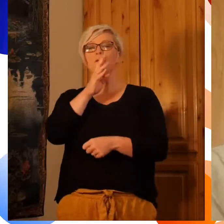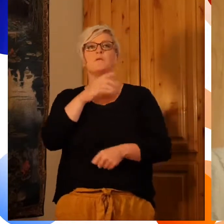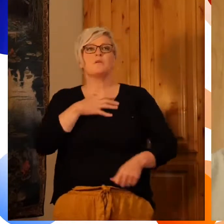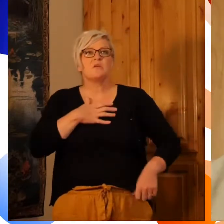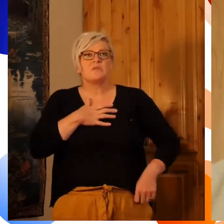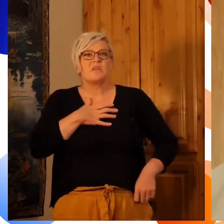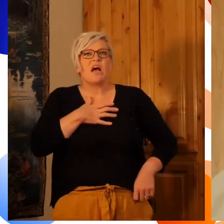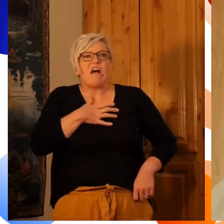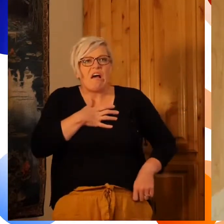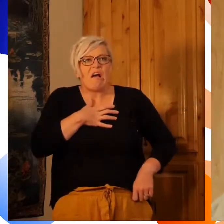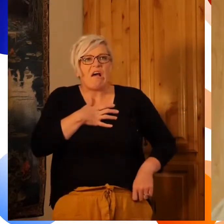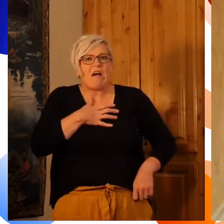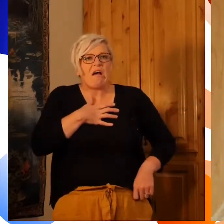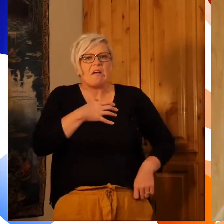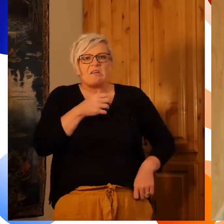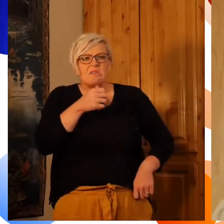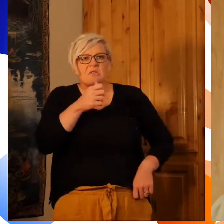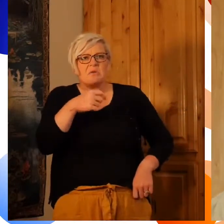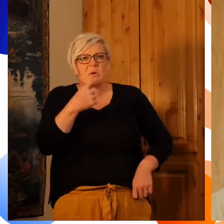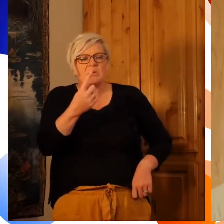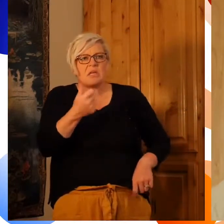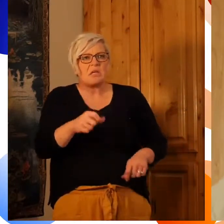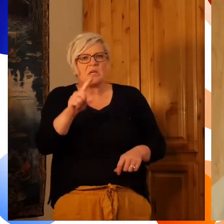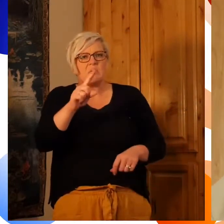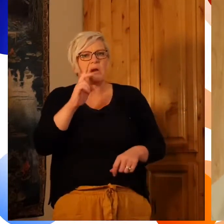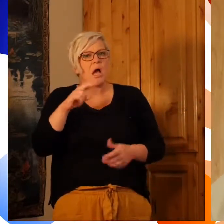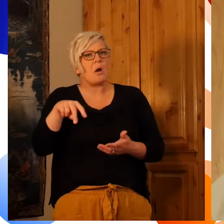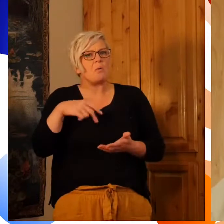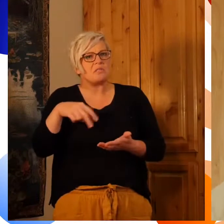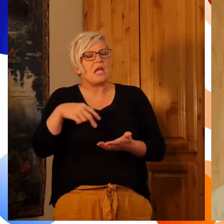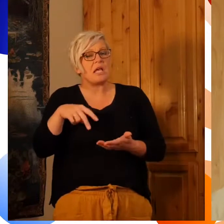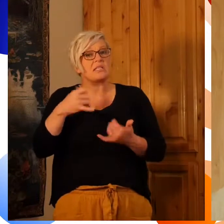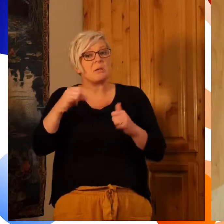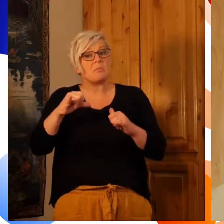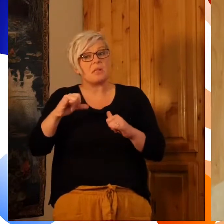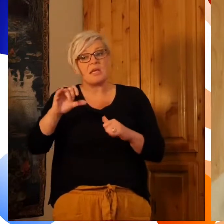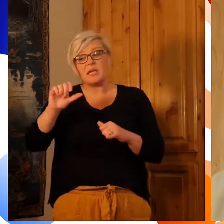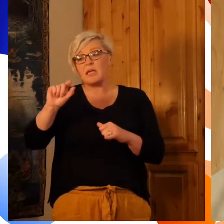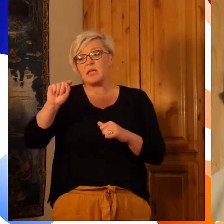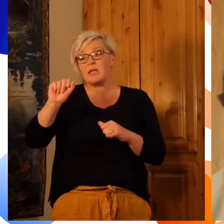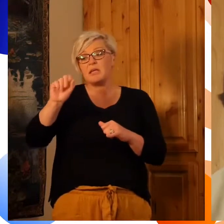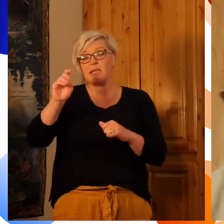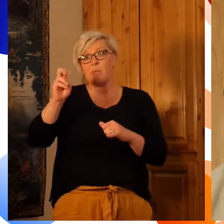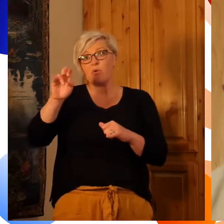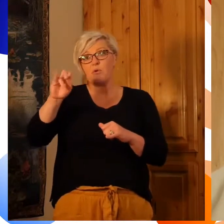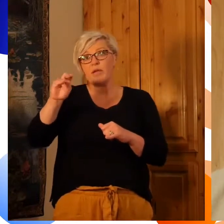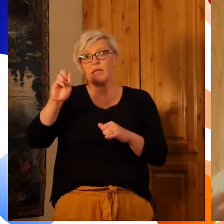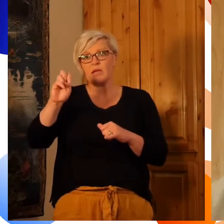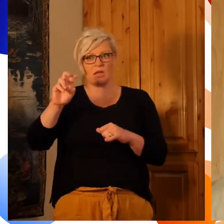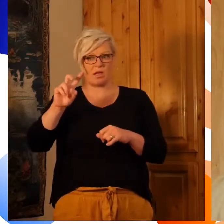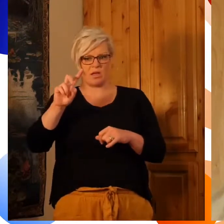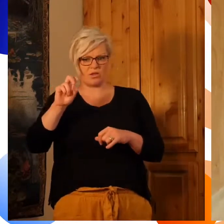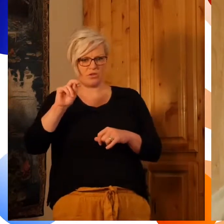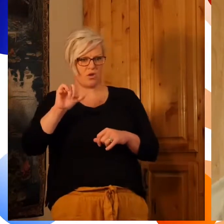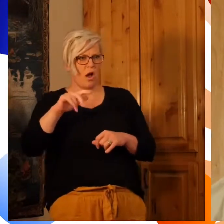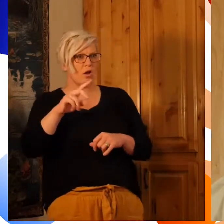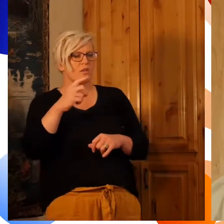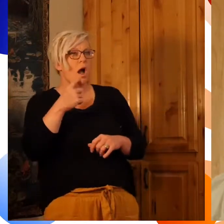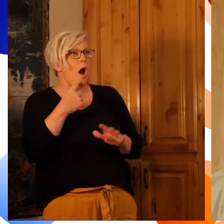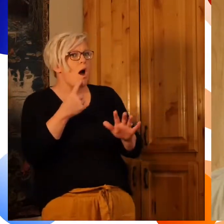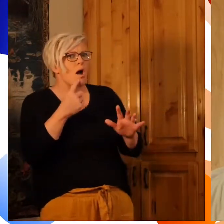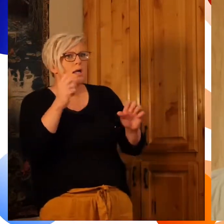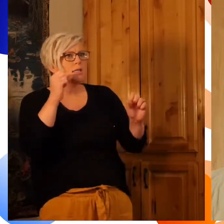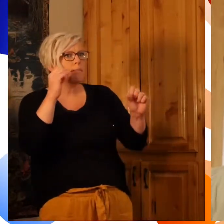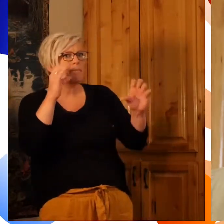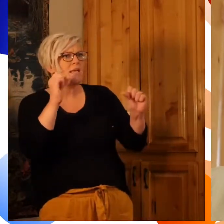tell anybody, I'll dance and play the tambourine. And Donald said, well, this is amazing, lad. Why have you never spoken